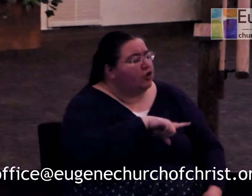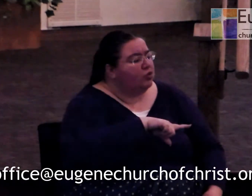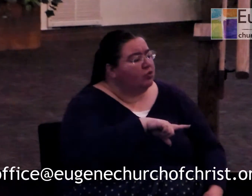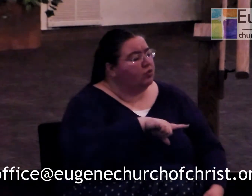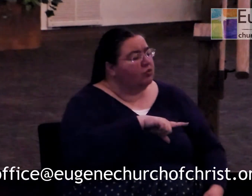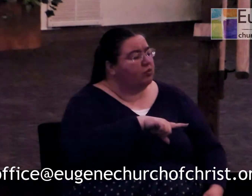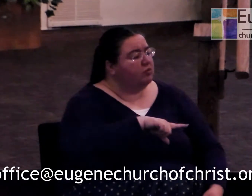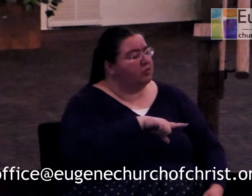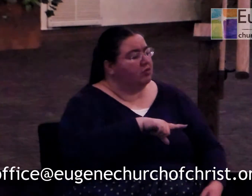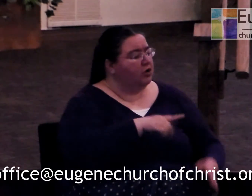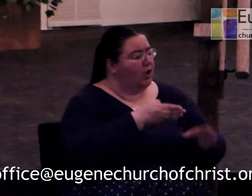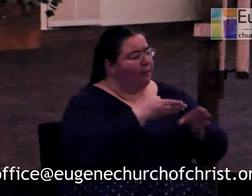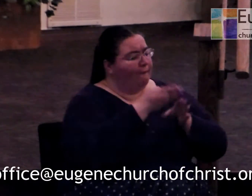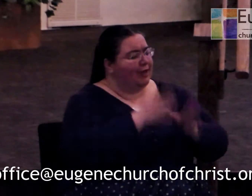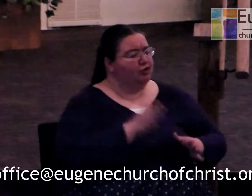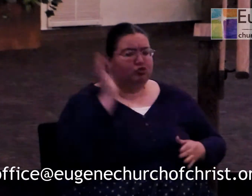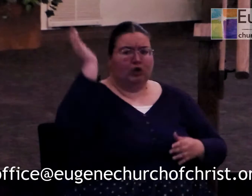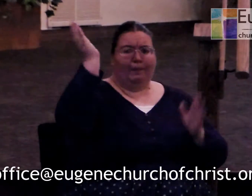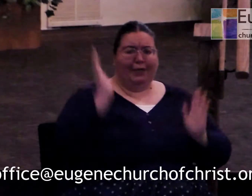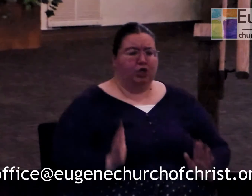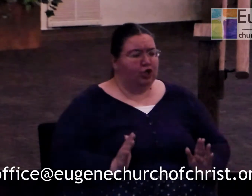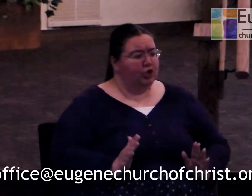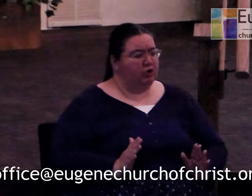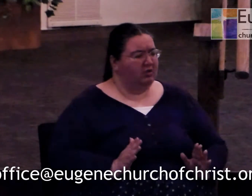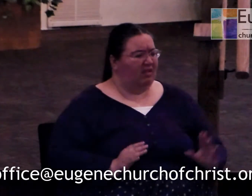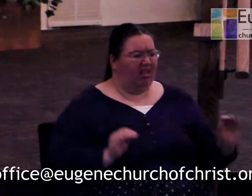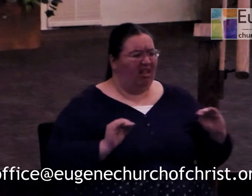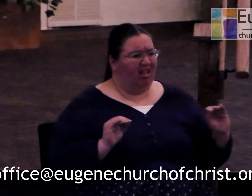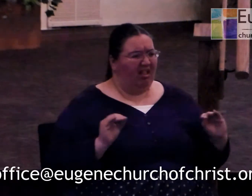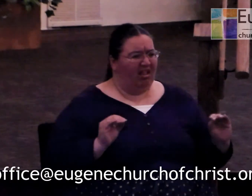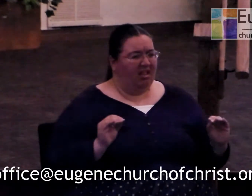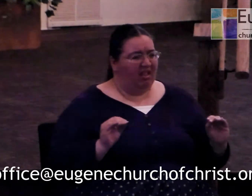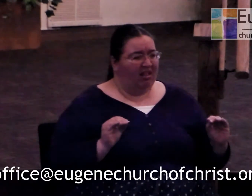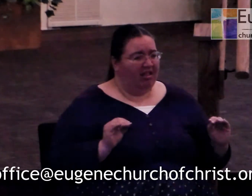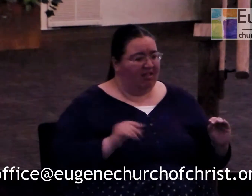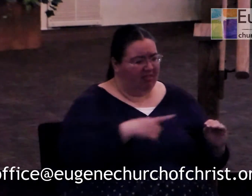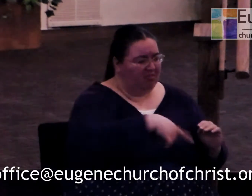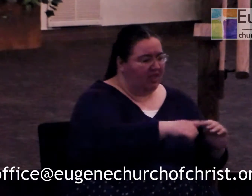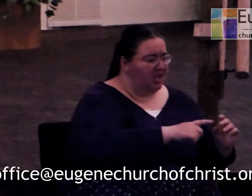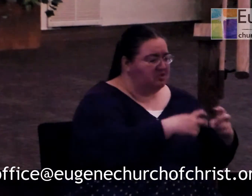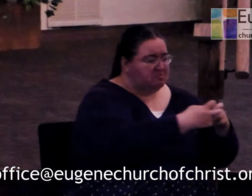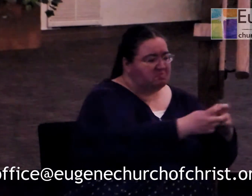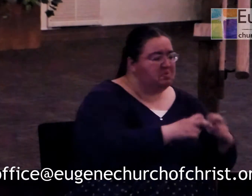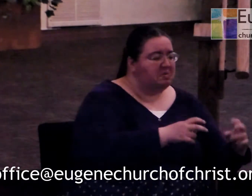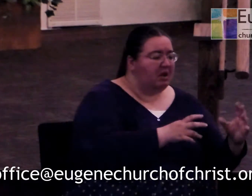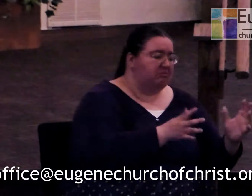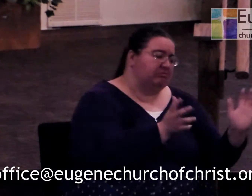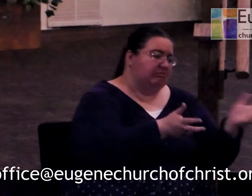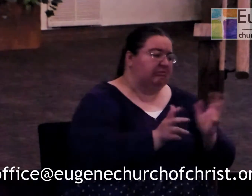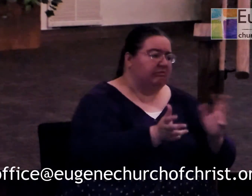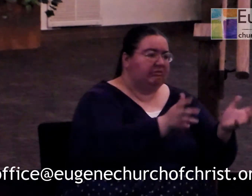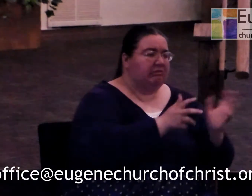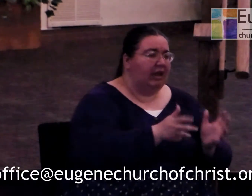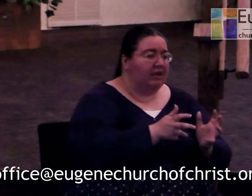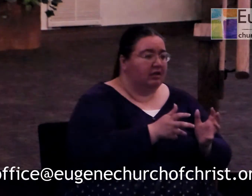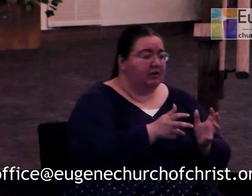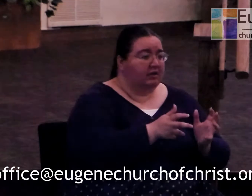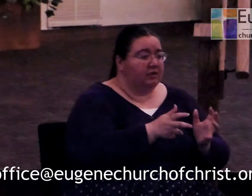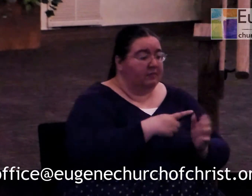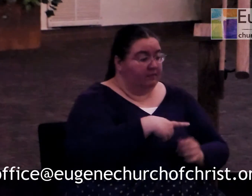who were coming in from their businesses. There were guys coming in from any number of things who were talking about all this stuff. They weren't public speakers. Could they sit at a diner in